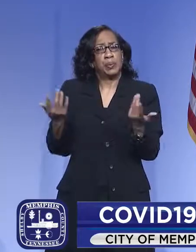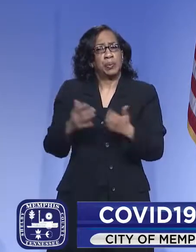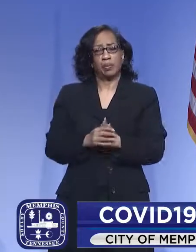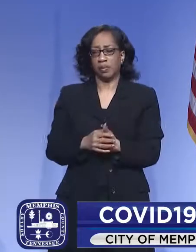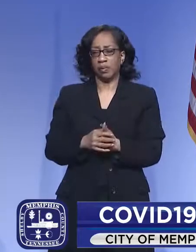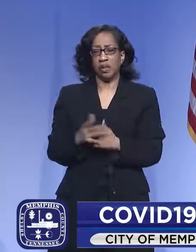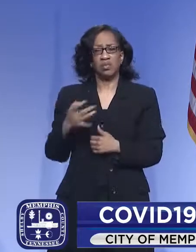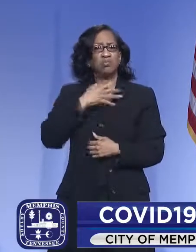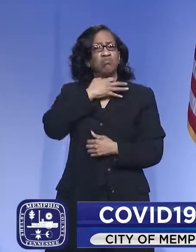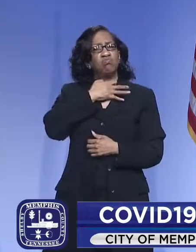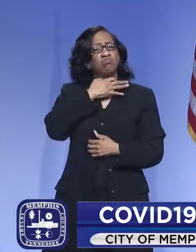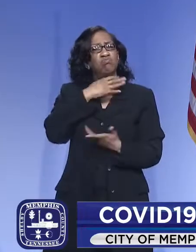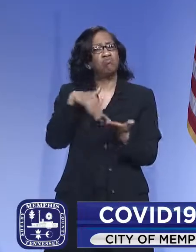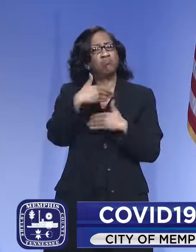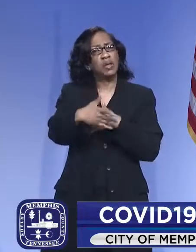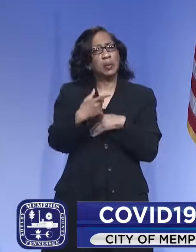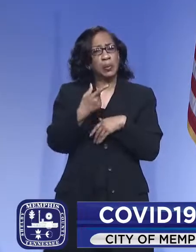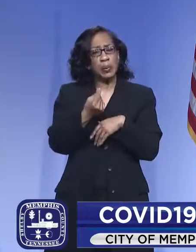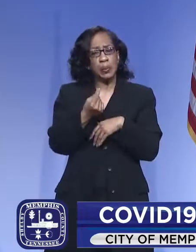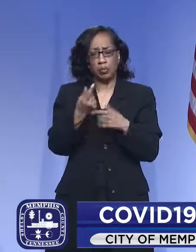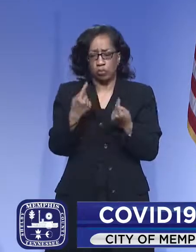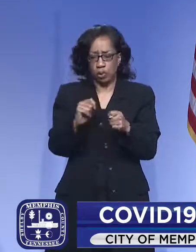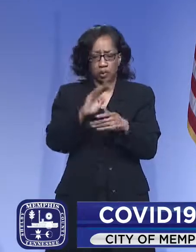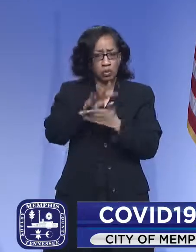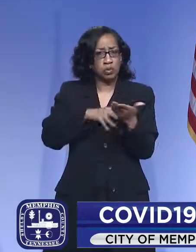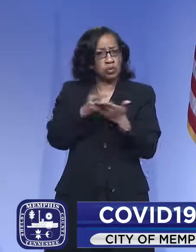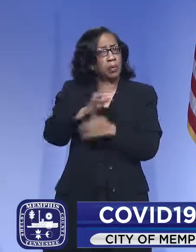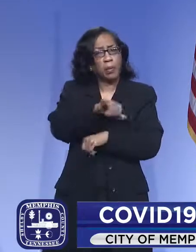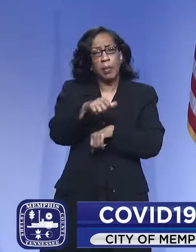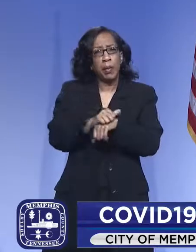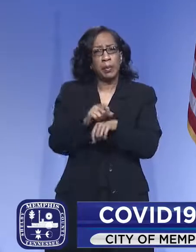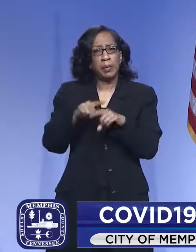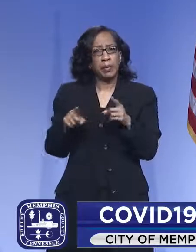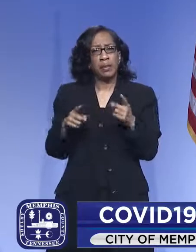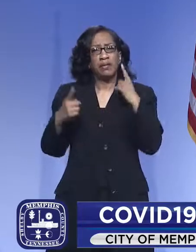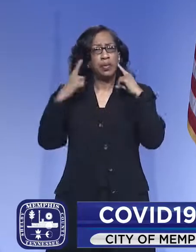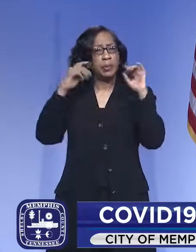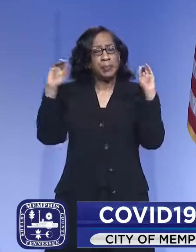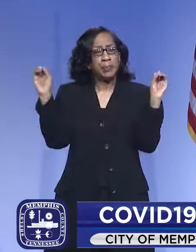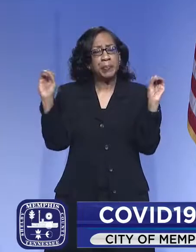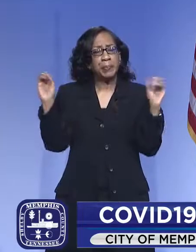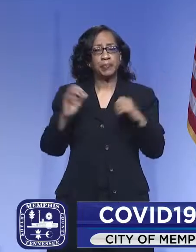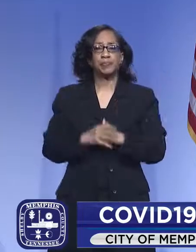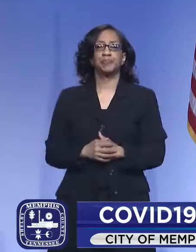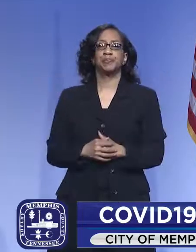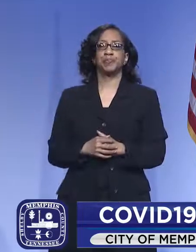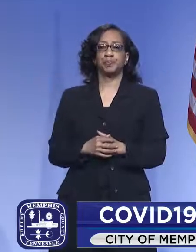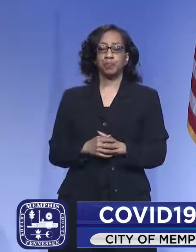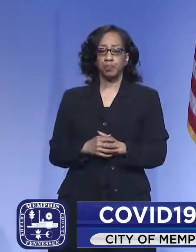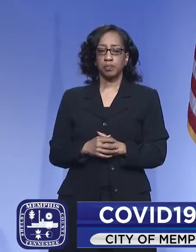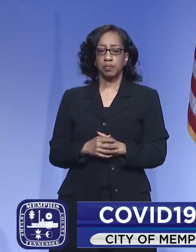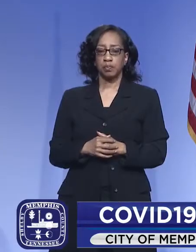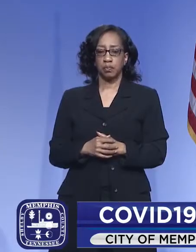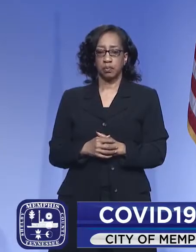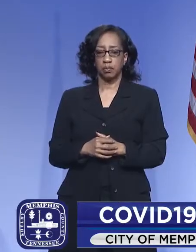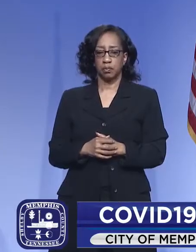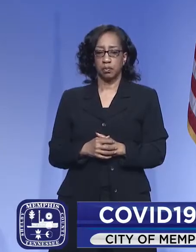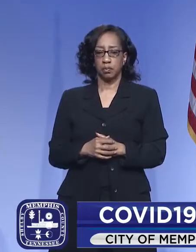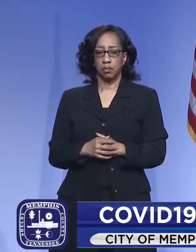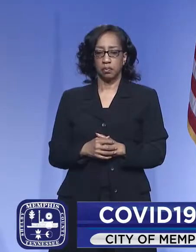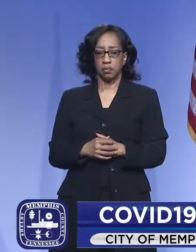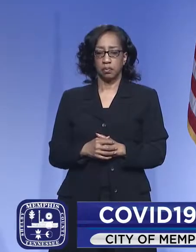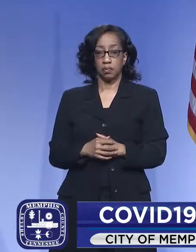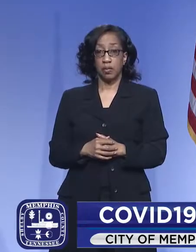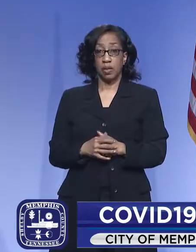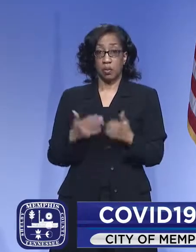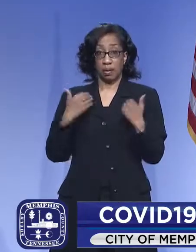to work when it comes to scheduling those appointments for homebound population. Sure. We will be working through the